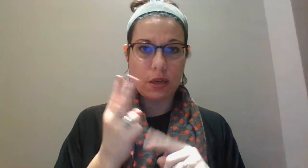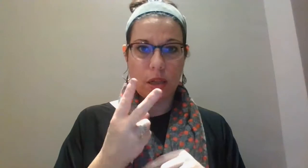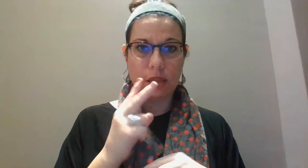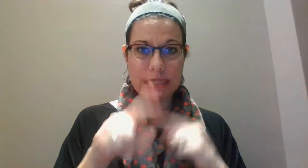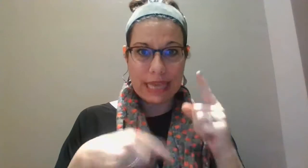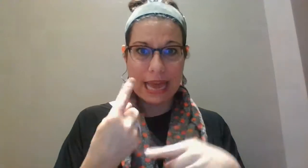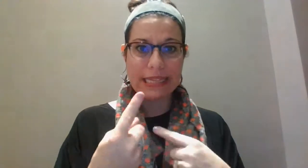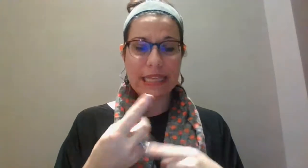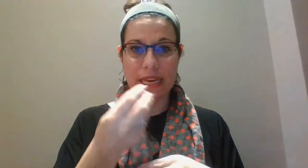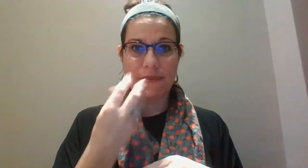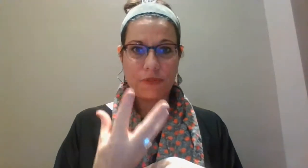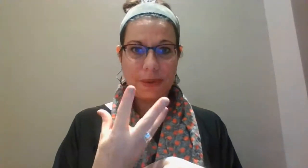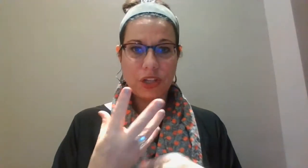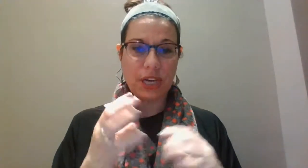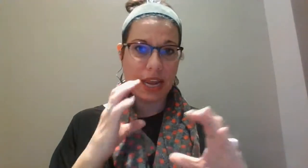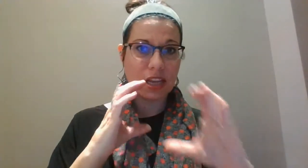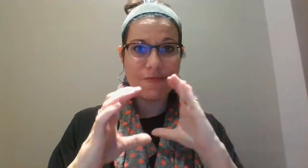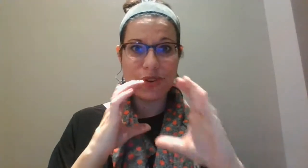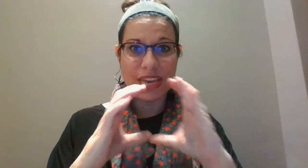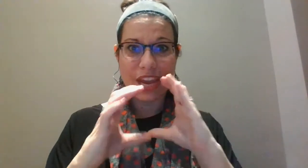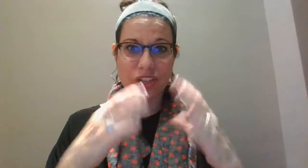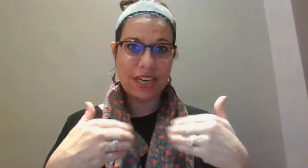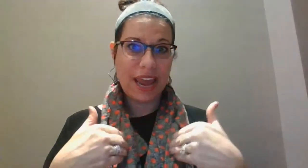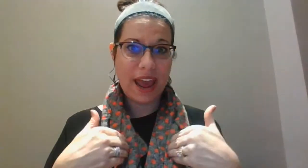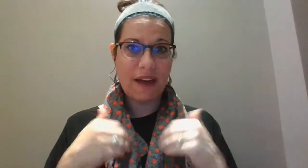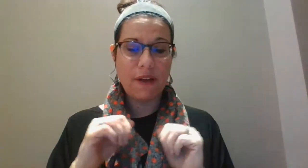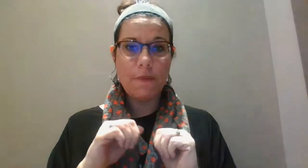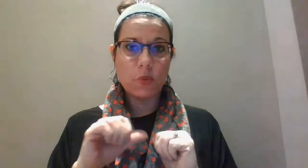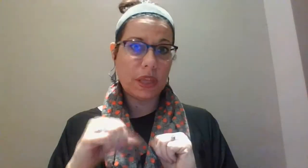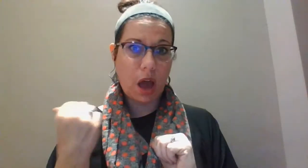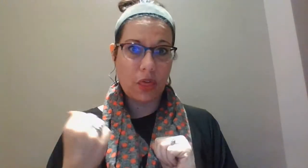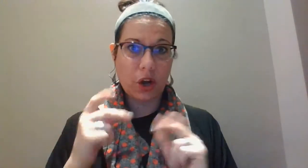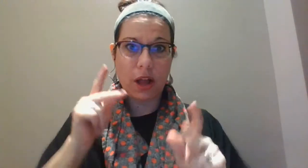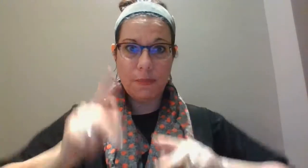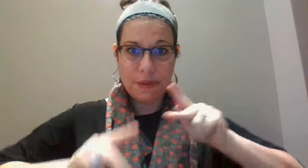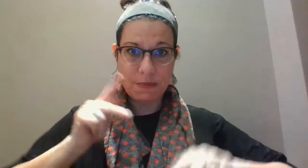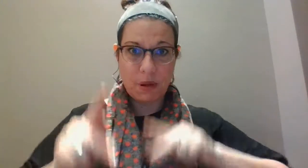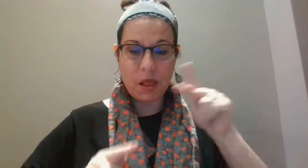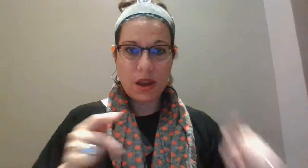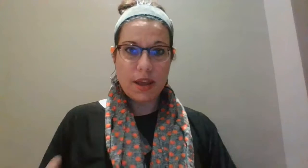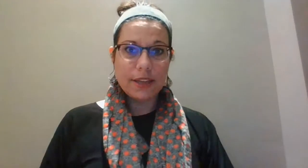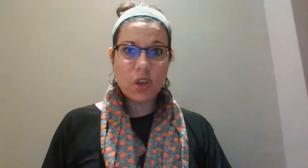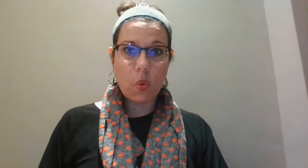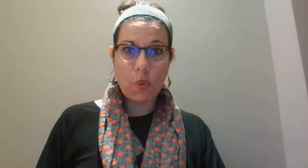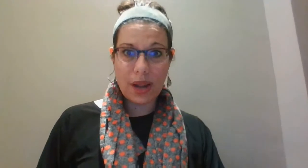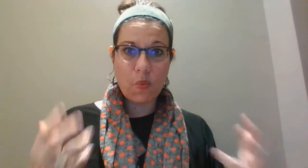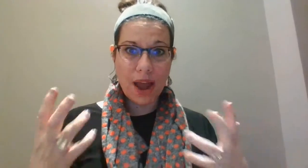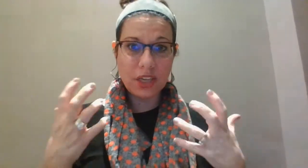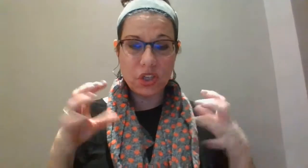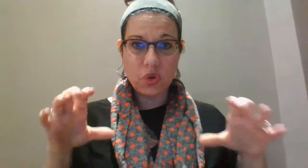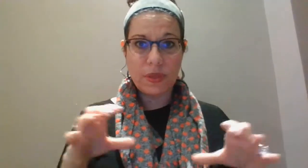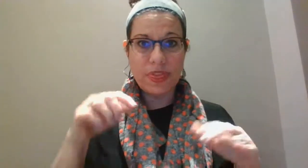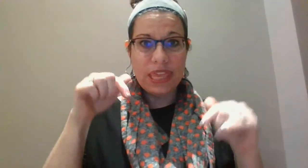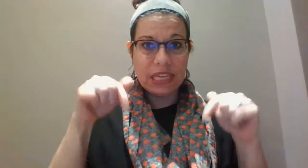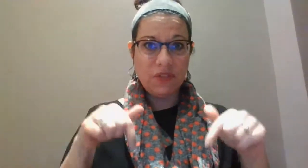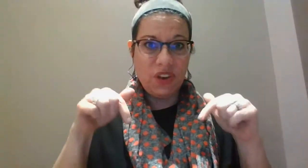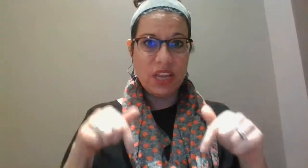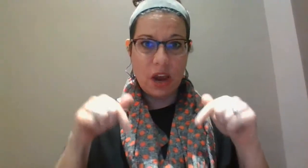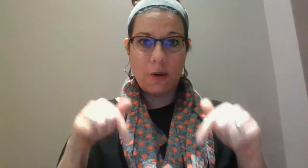practical signs and information and communication to have with other people. So what I want to do with this video